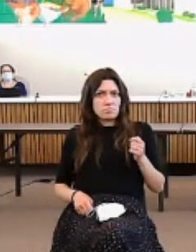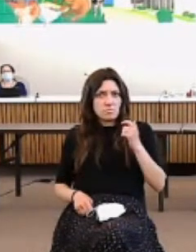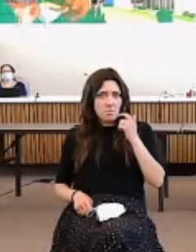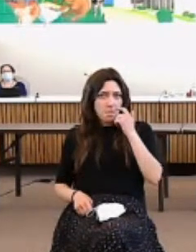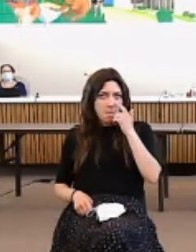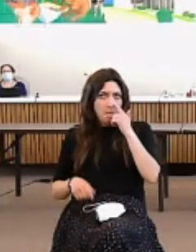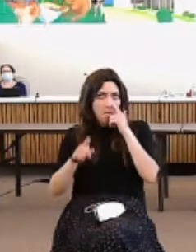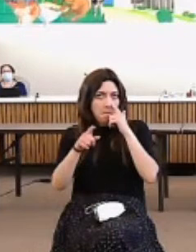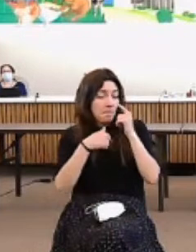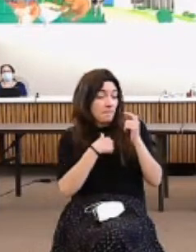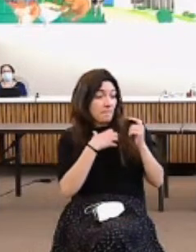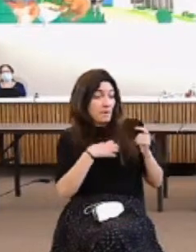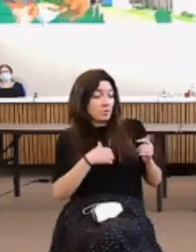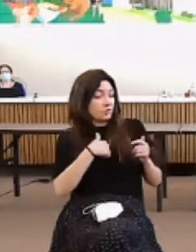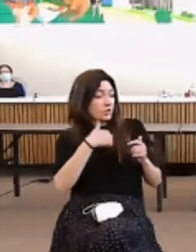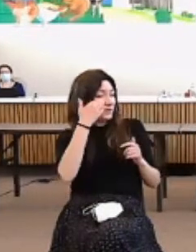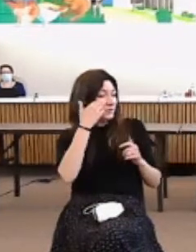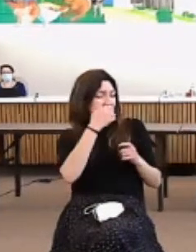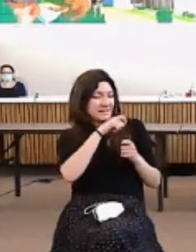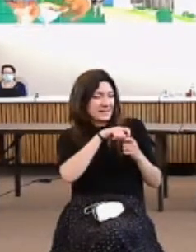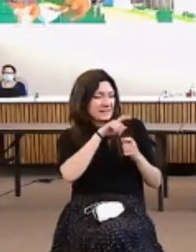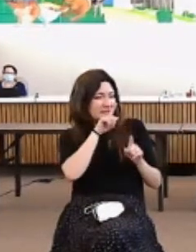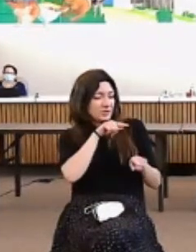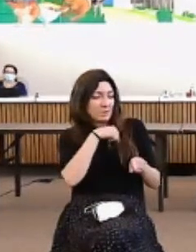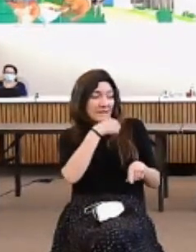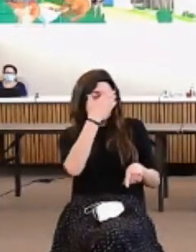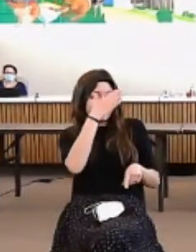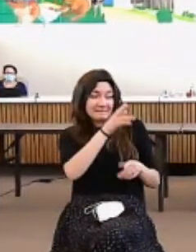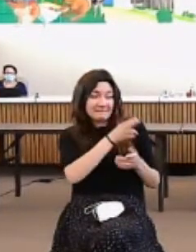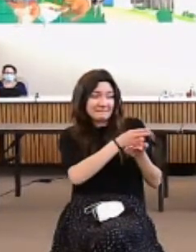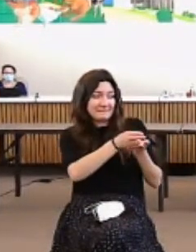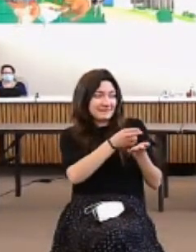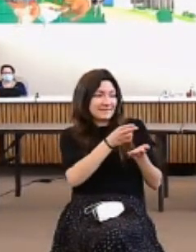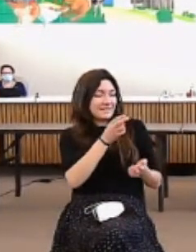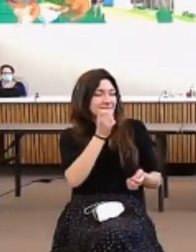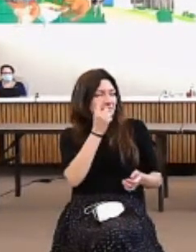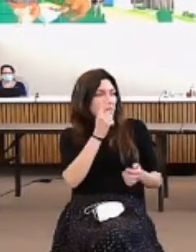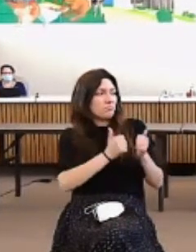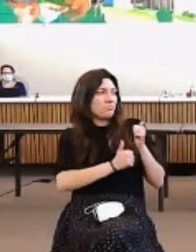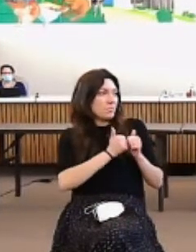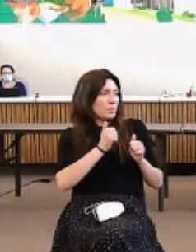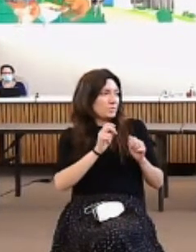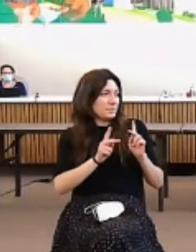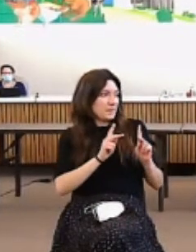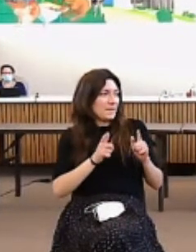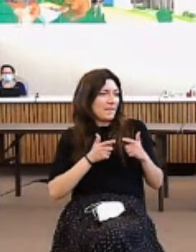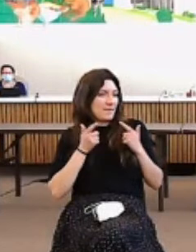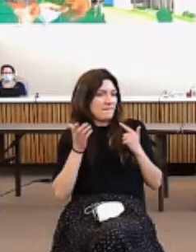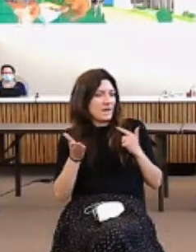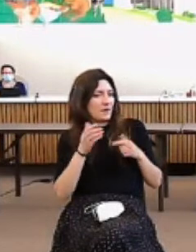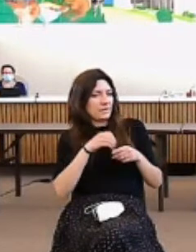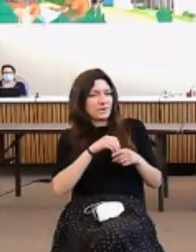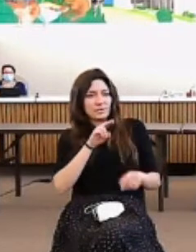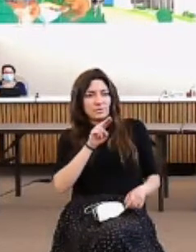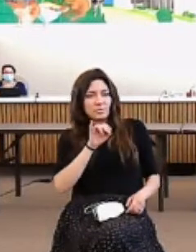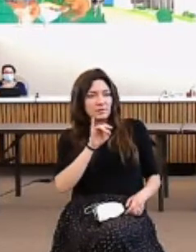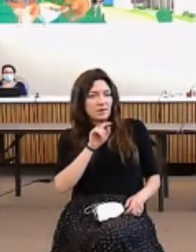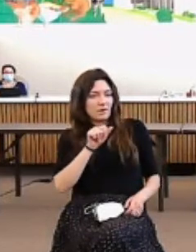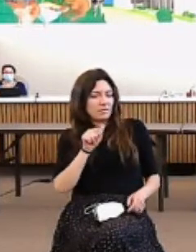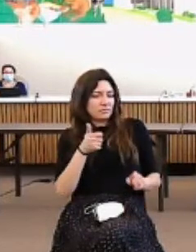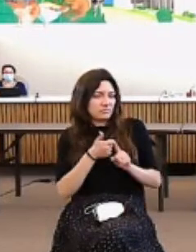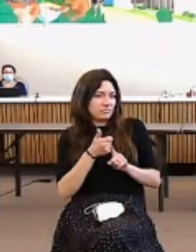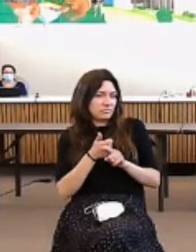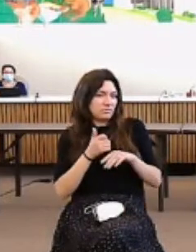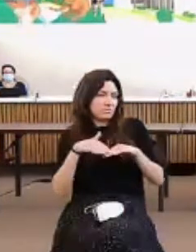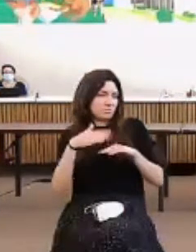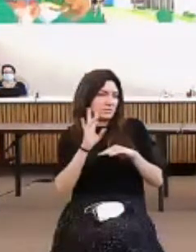I wish I knew the exact answer to that right now. I don't. Okay. But most of the residents in Utica, they're probably